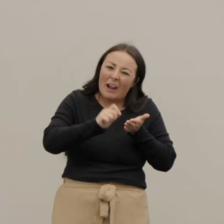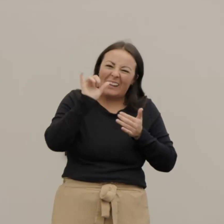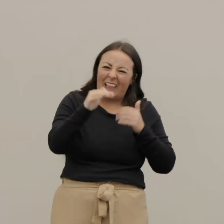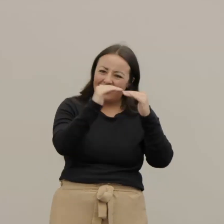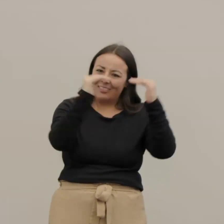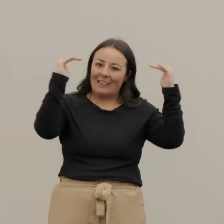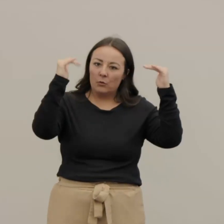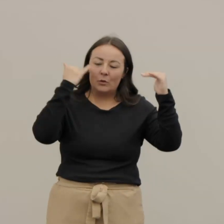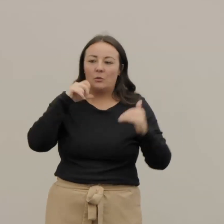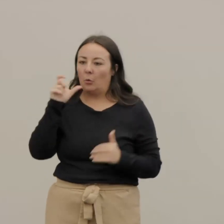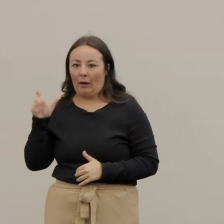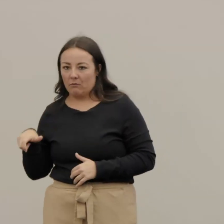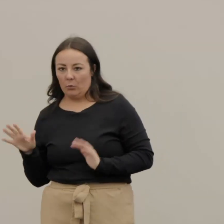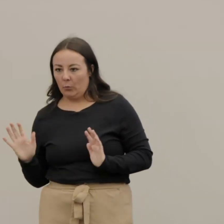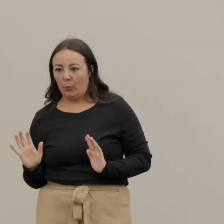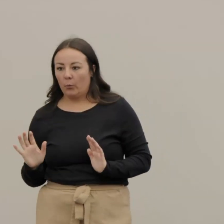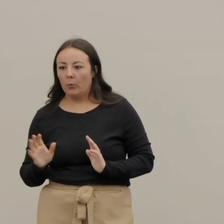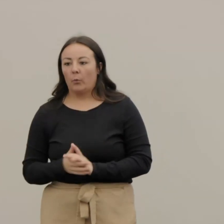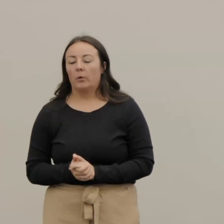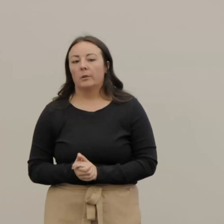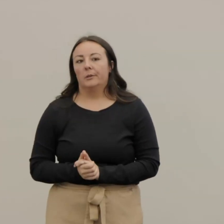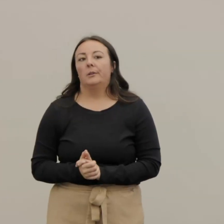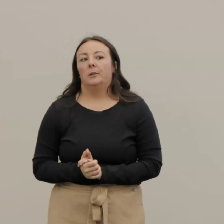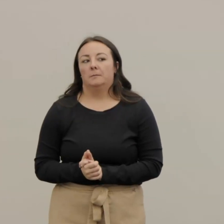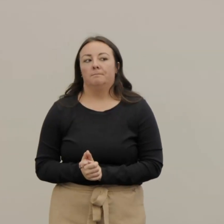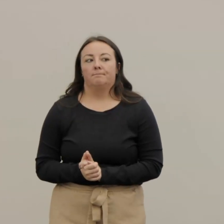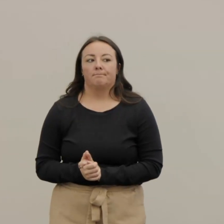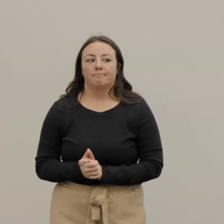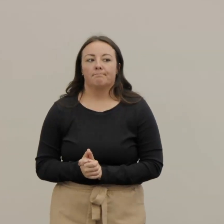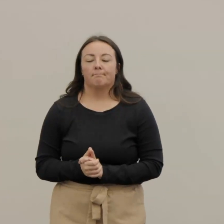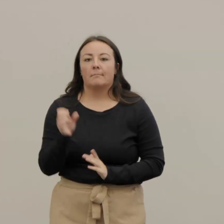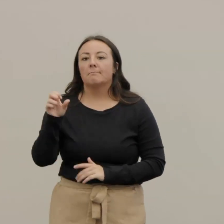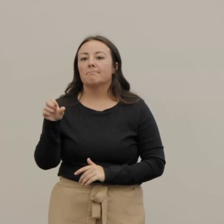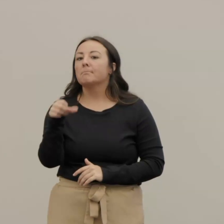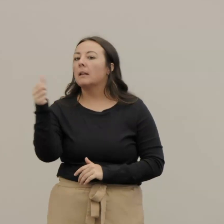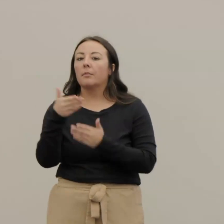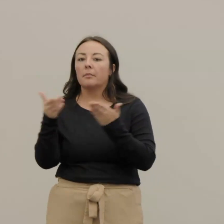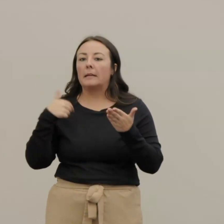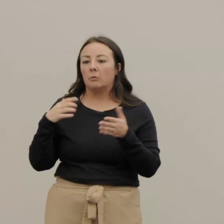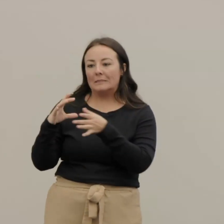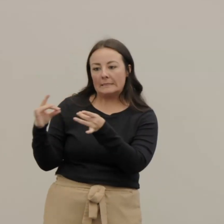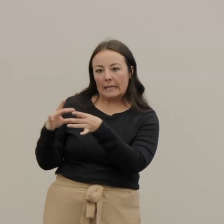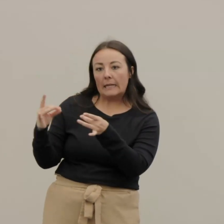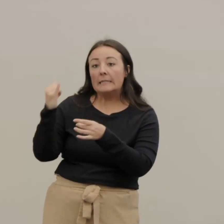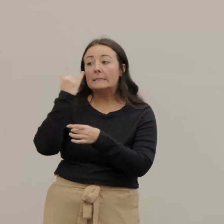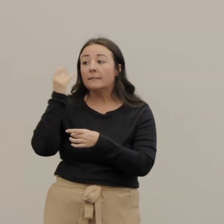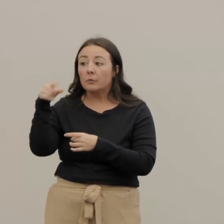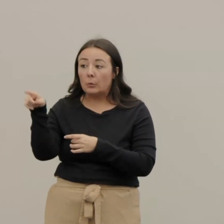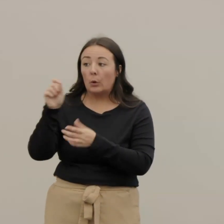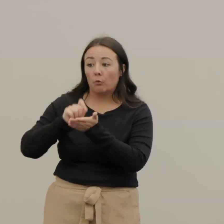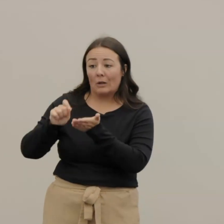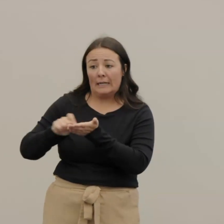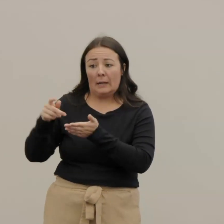don't have to. The other thing that I would say is, you know, if you're writing poetry